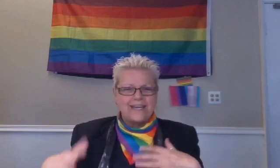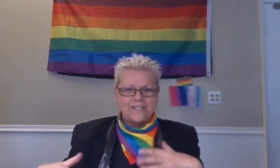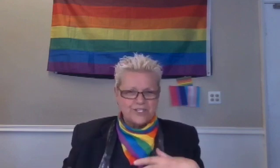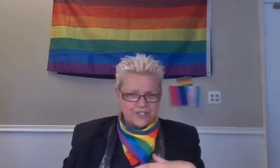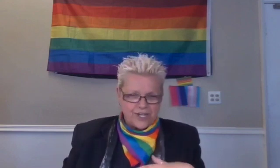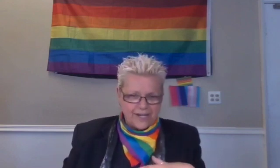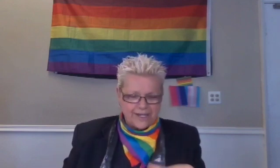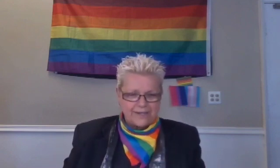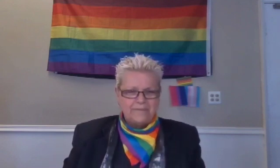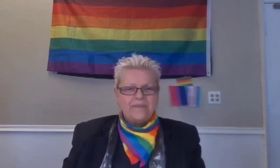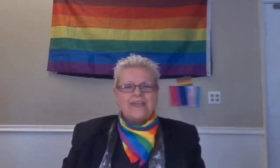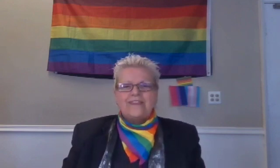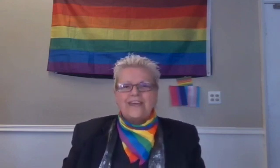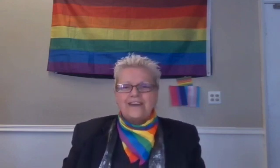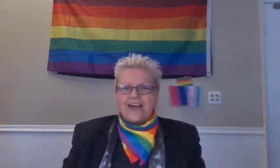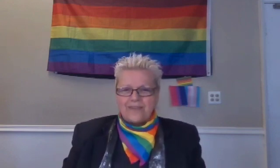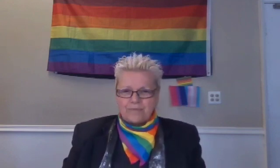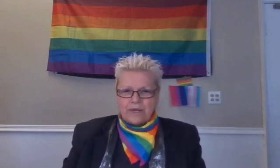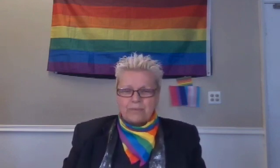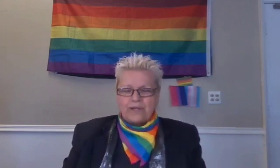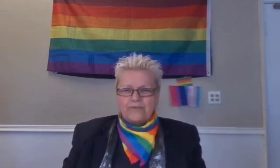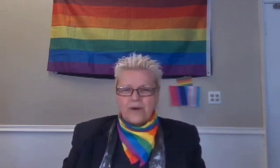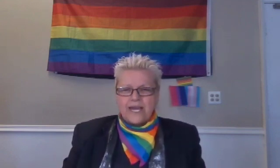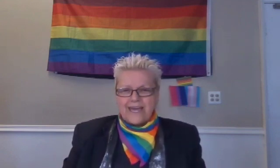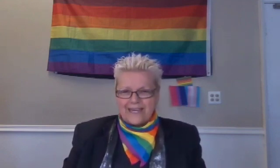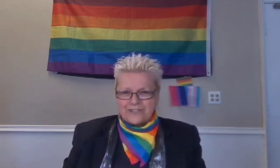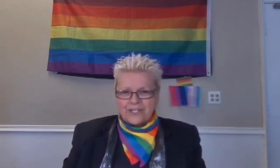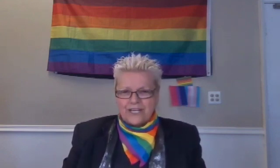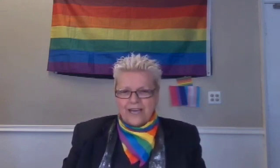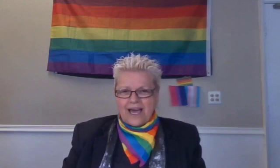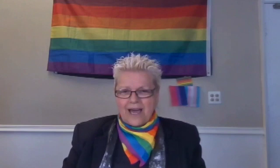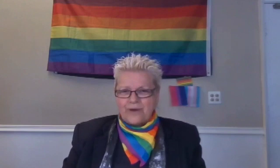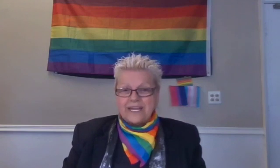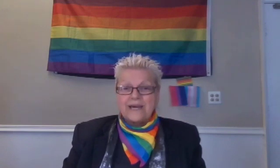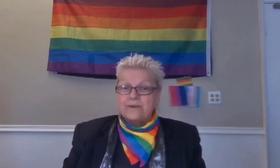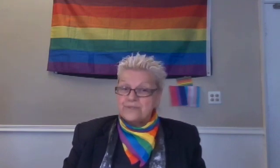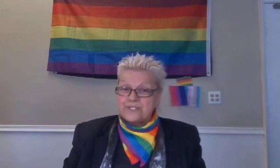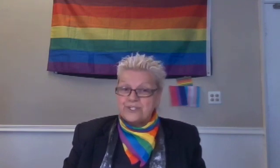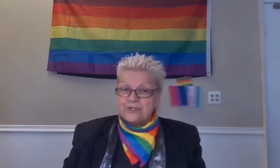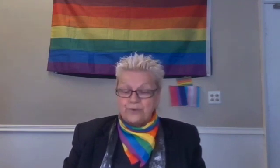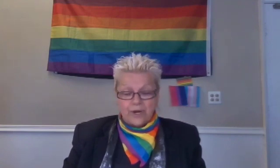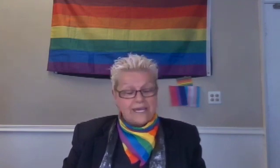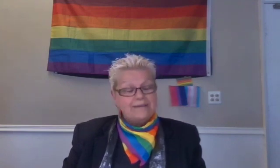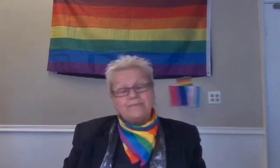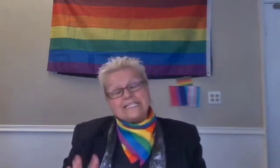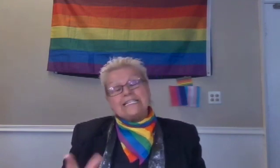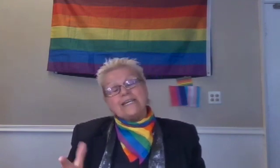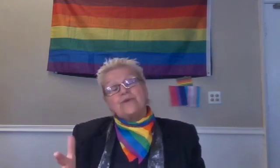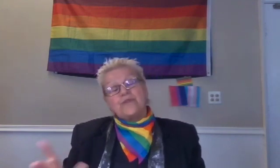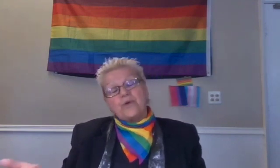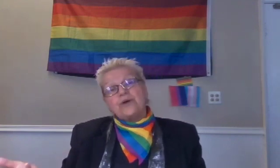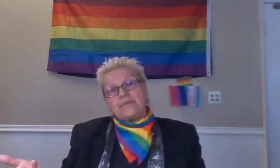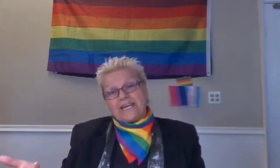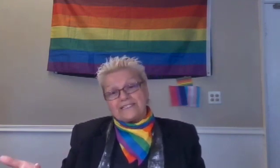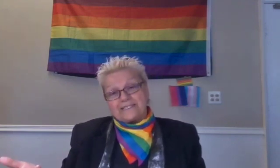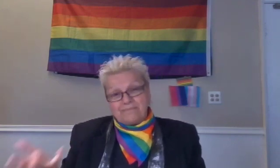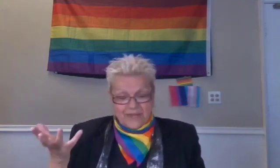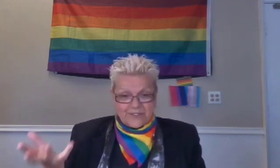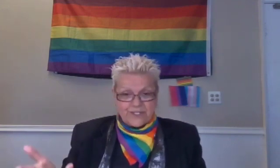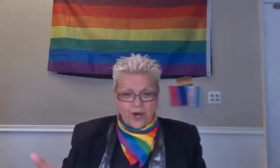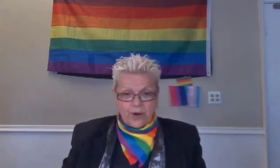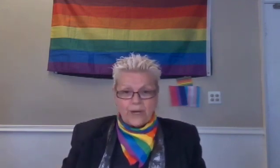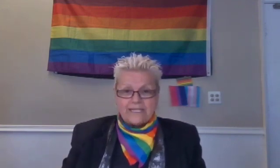I'm 10 years younger than other people of my age when it comes to dealing with the